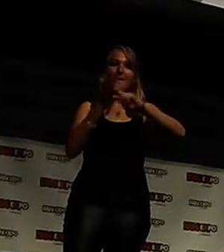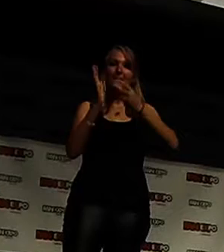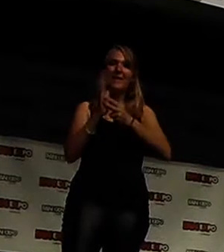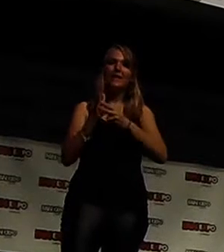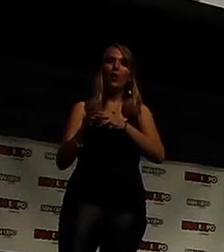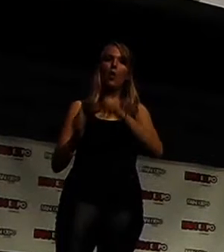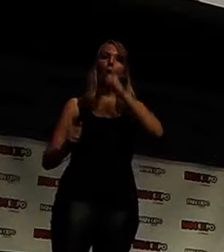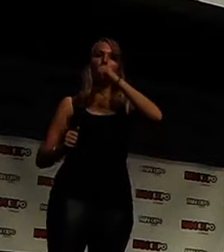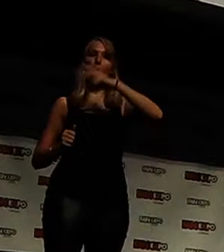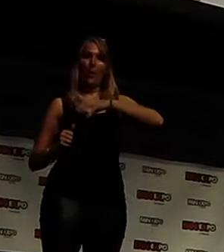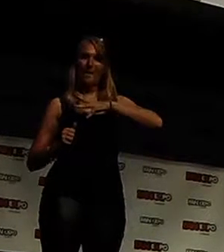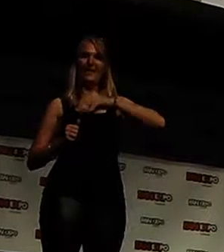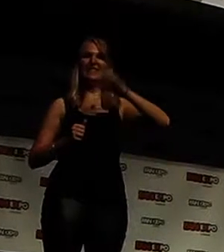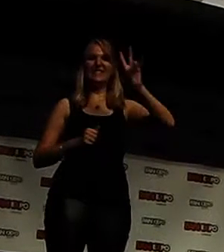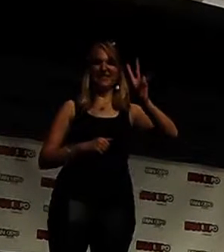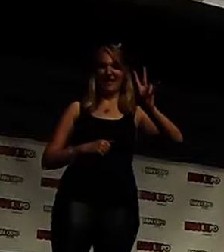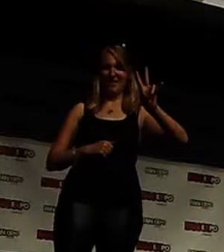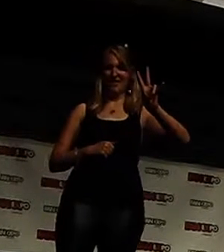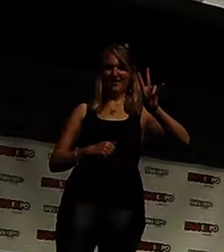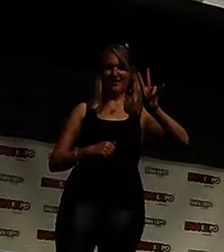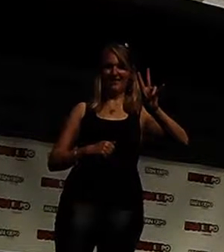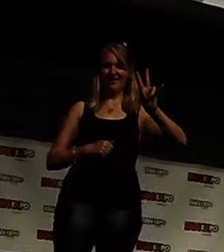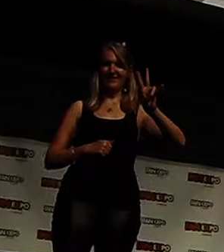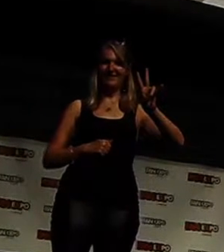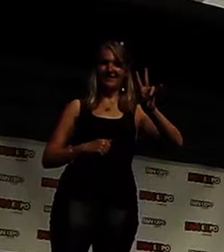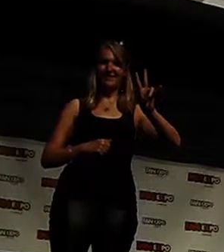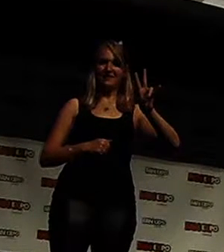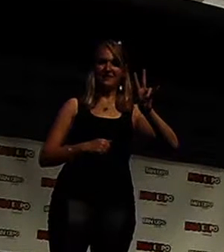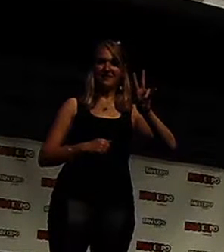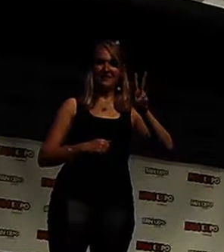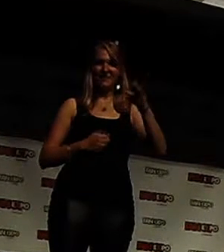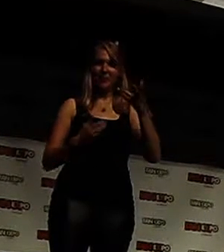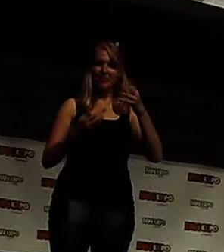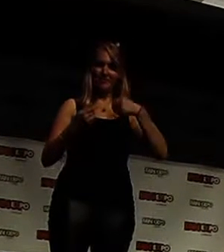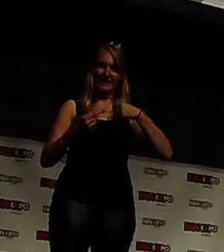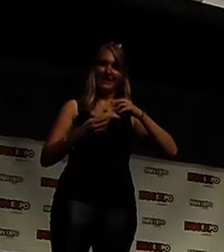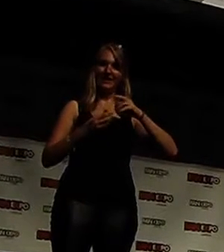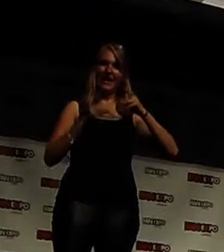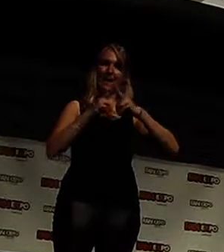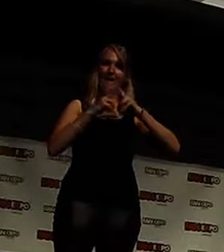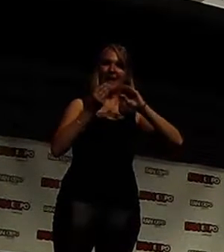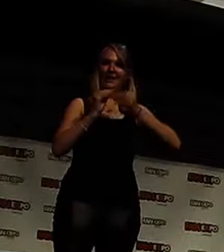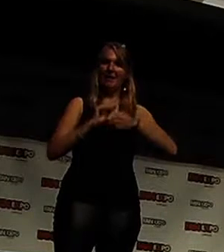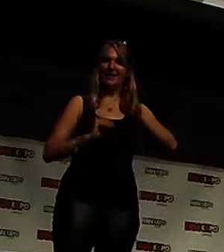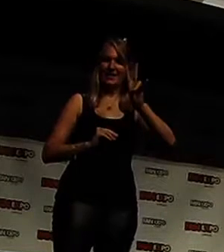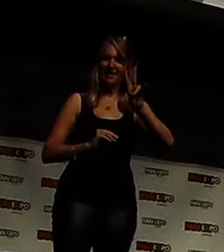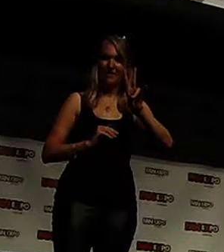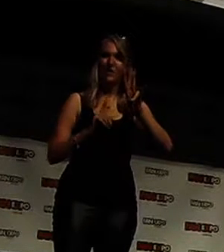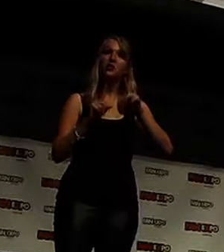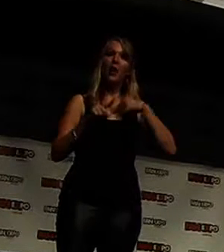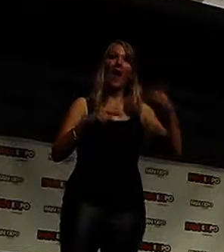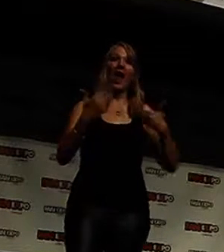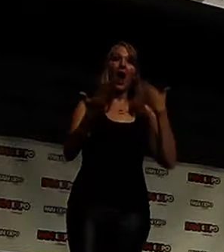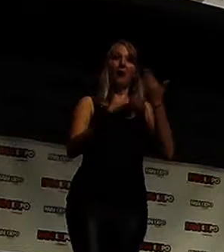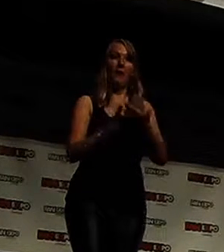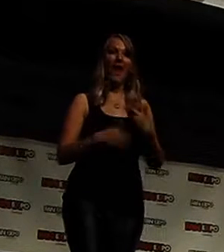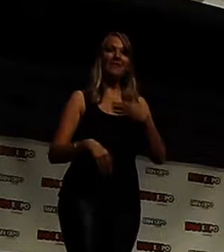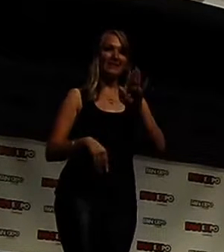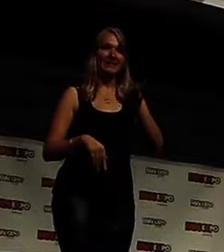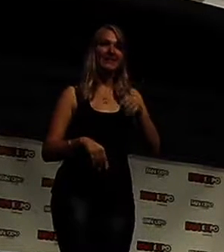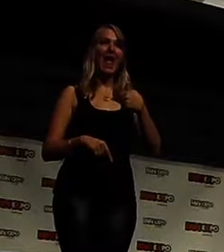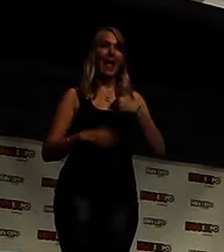seventh museum of the Bond series. I had to arrive at the BBC and be like, hello, I'm here to audition for Men on